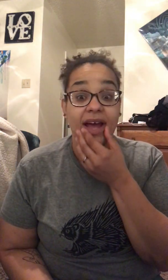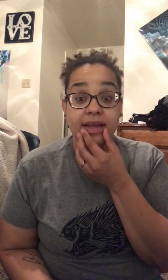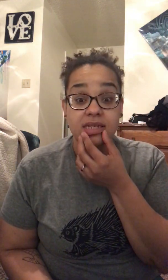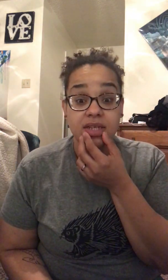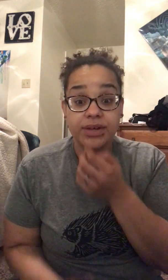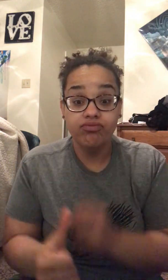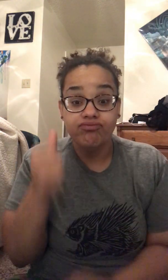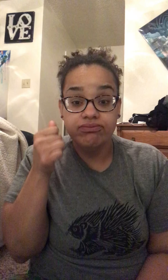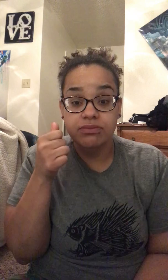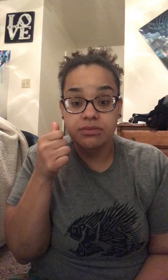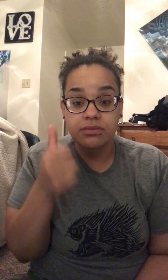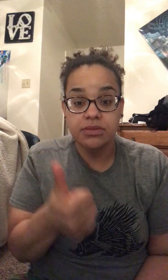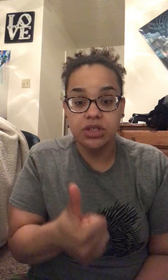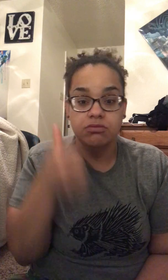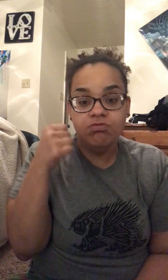Defiance to it. So, no.